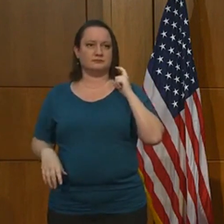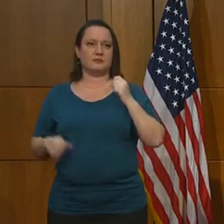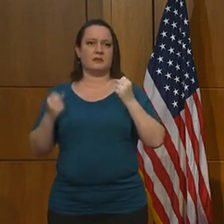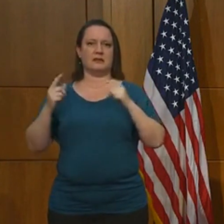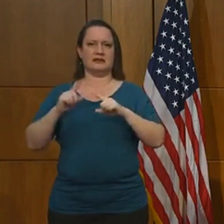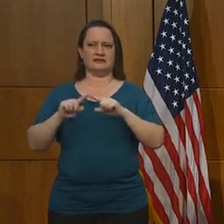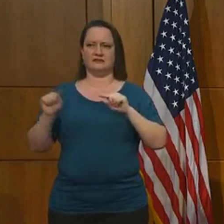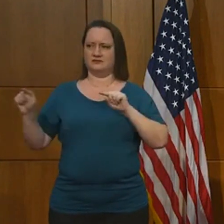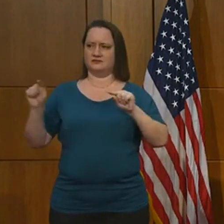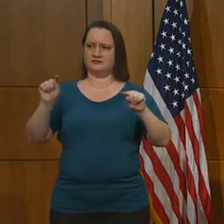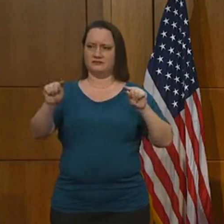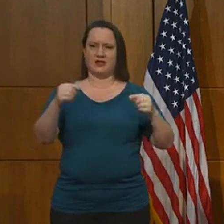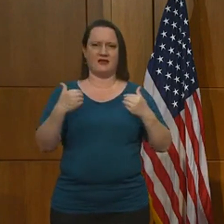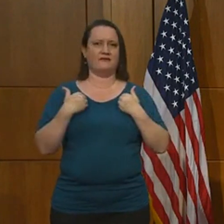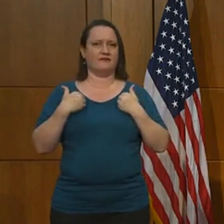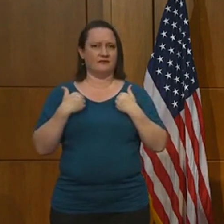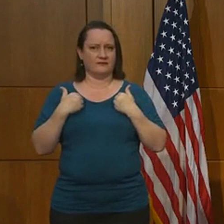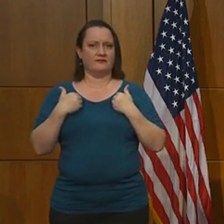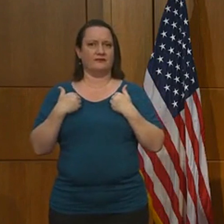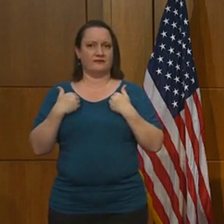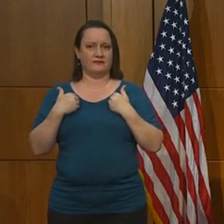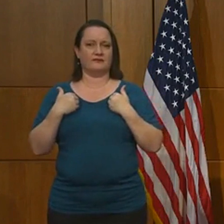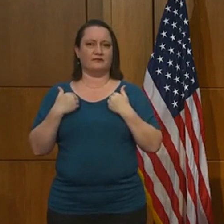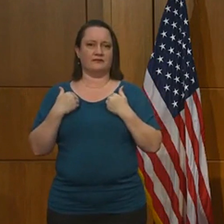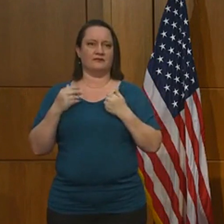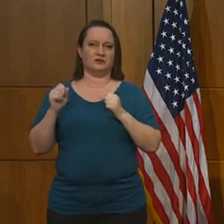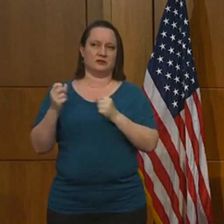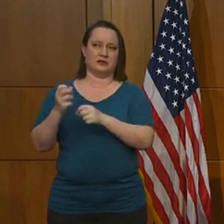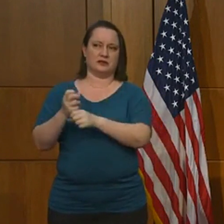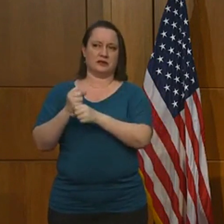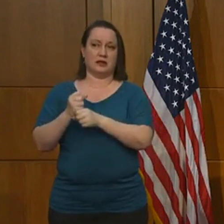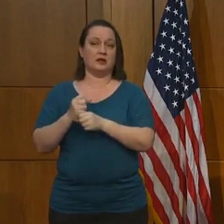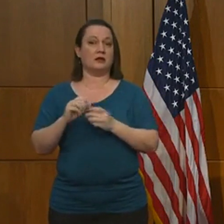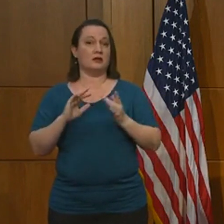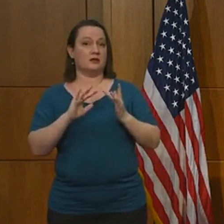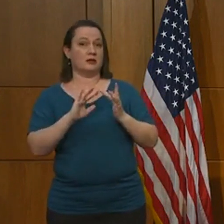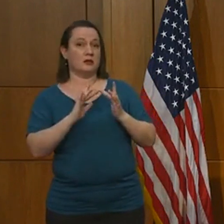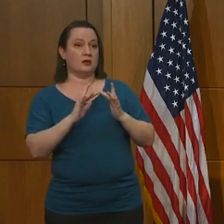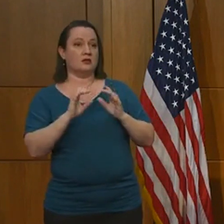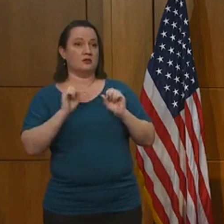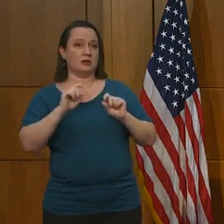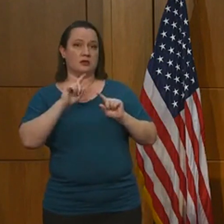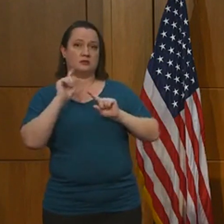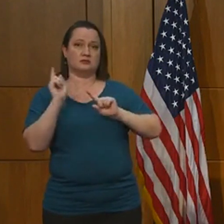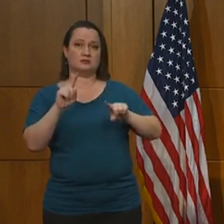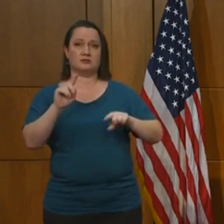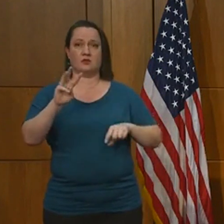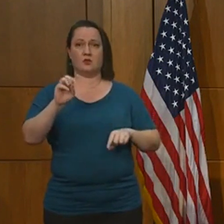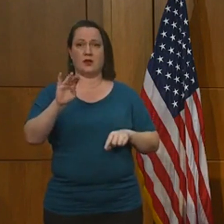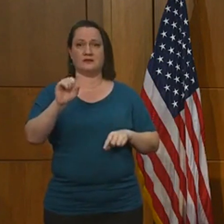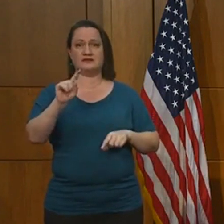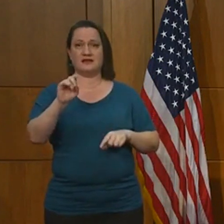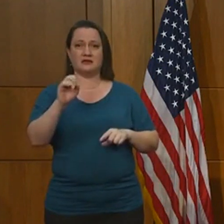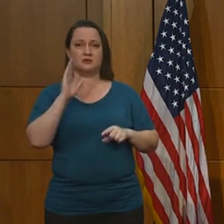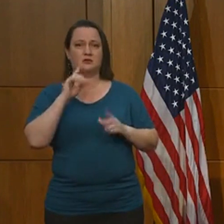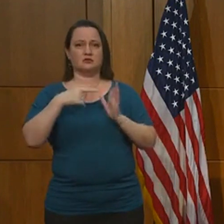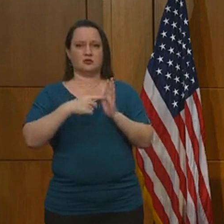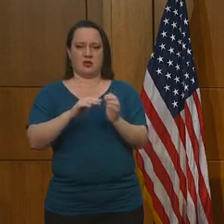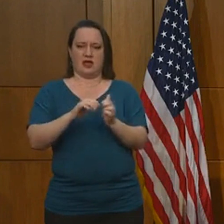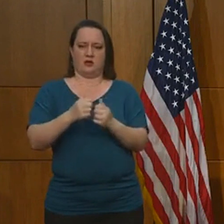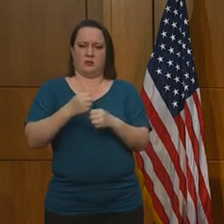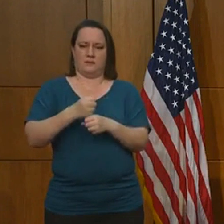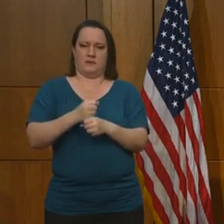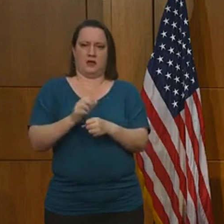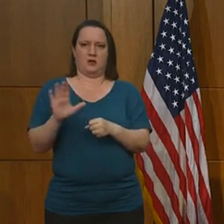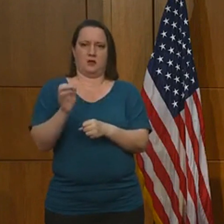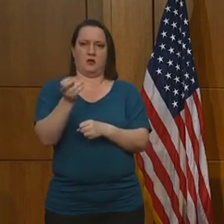different areas across Virginia. And also, if you go onto the internet, there are websites that will show you how to actually make